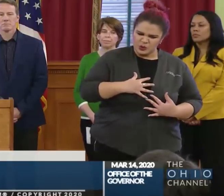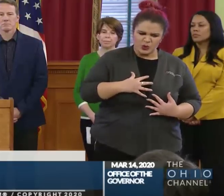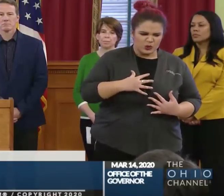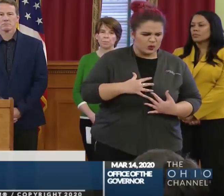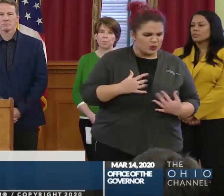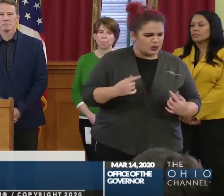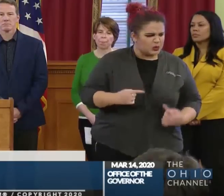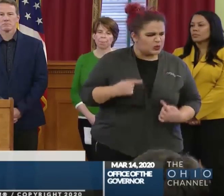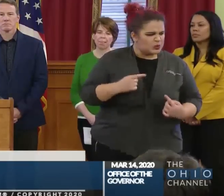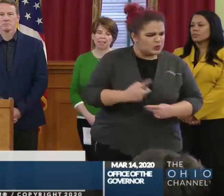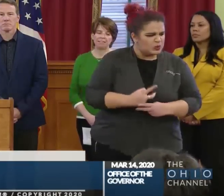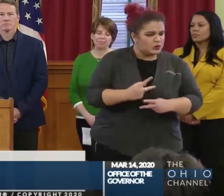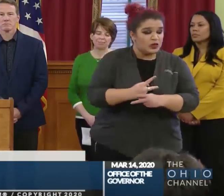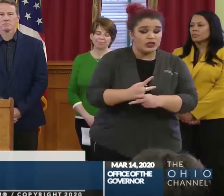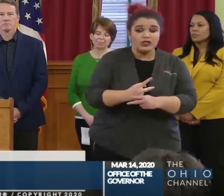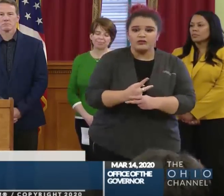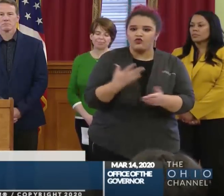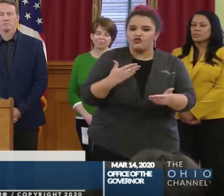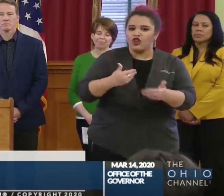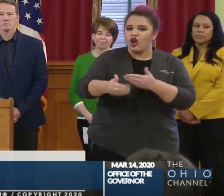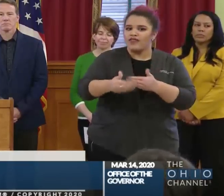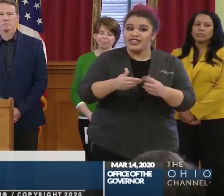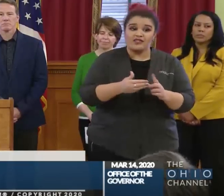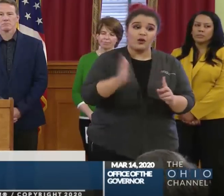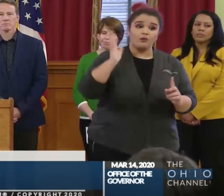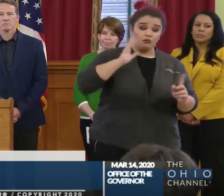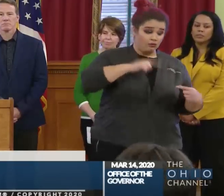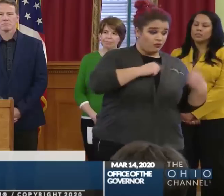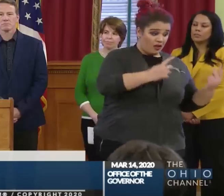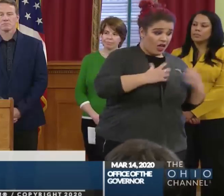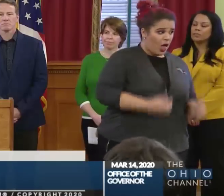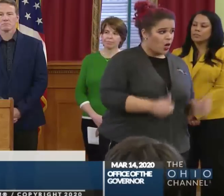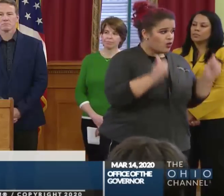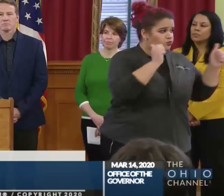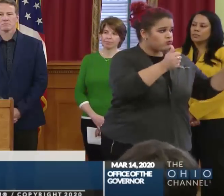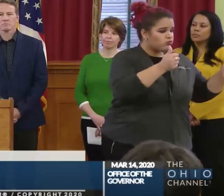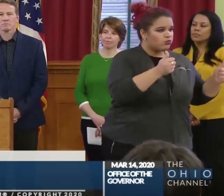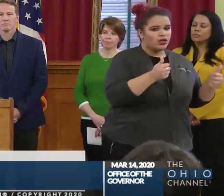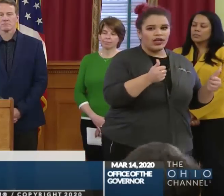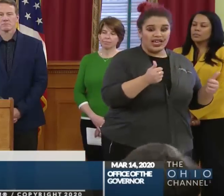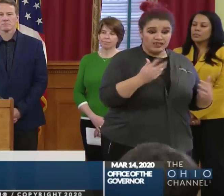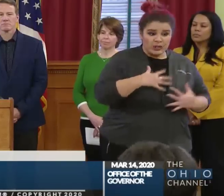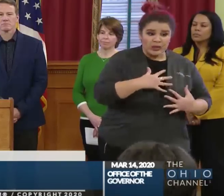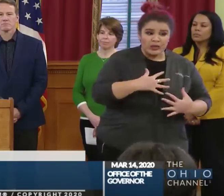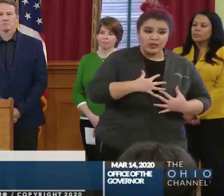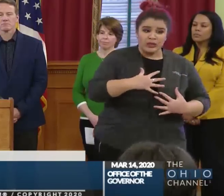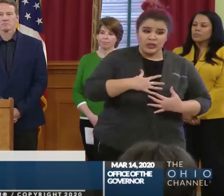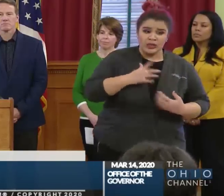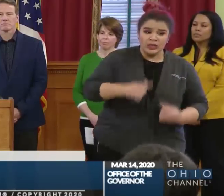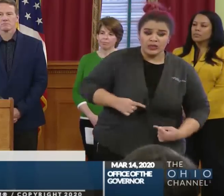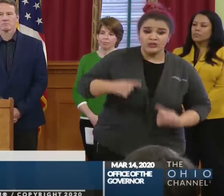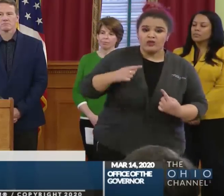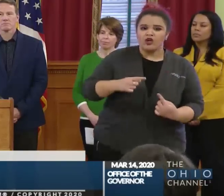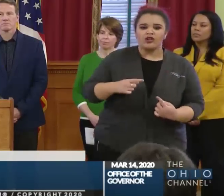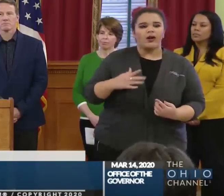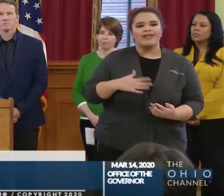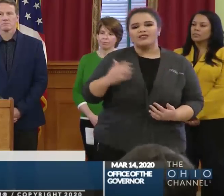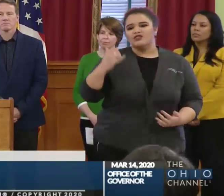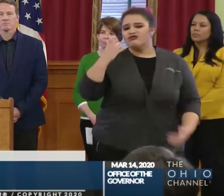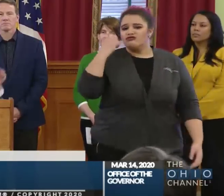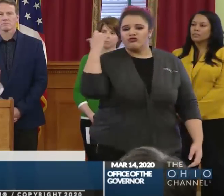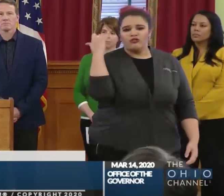if you were previously healthy, that's when you take action, you do something about it. You call ahead, as we've always said. We don't, you know, don't go into a waiting room.